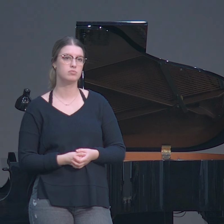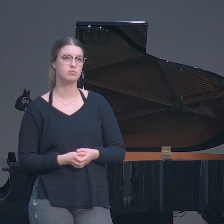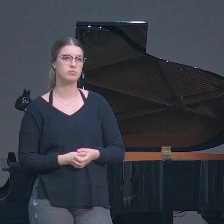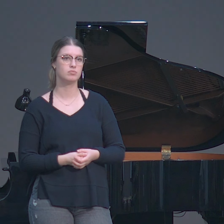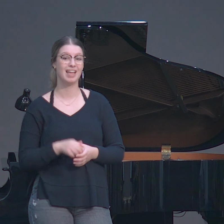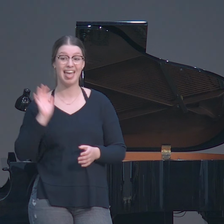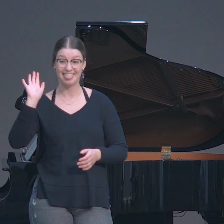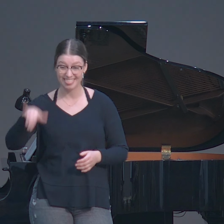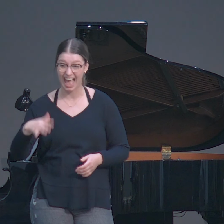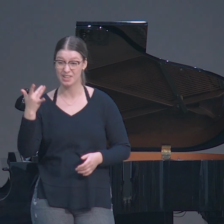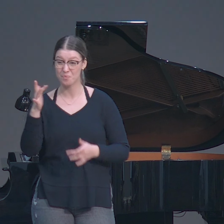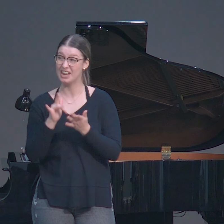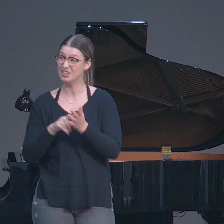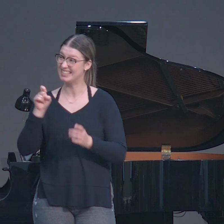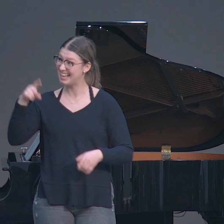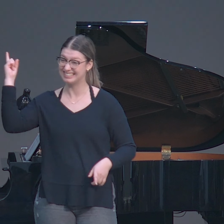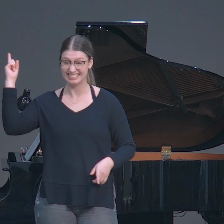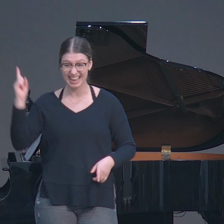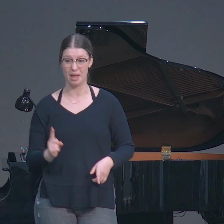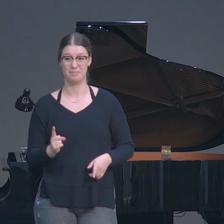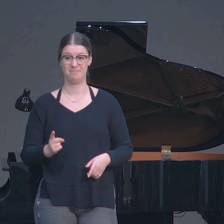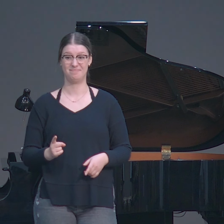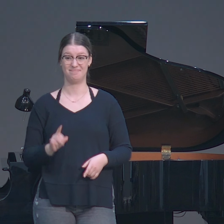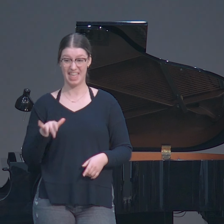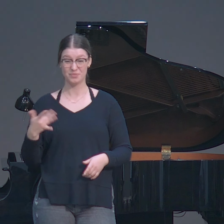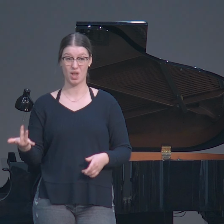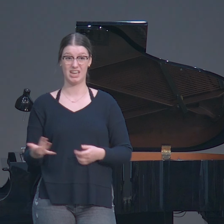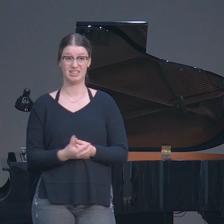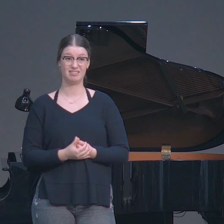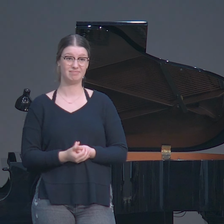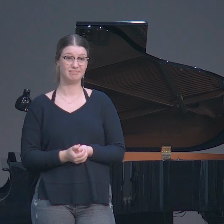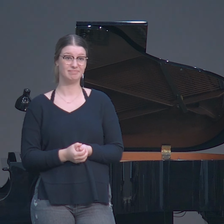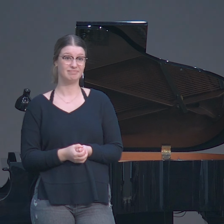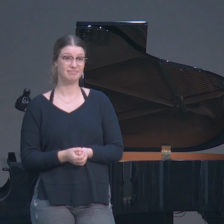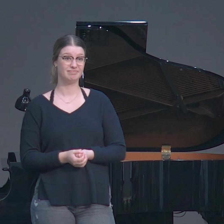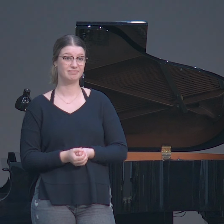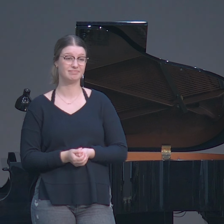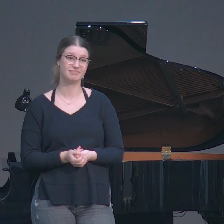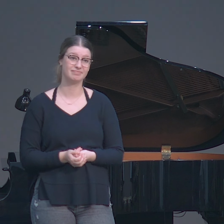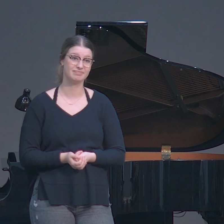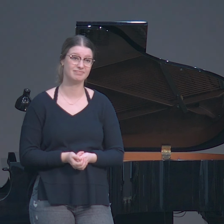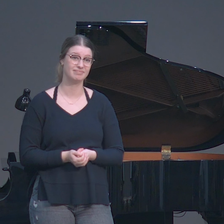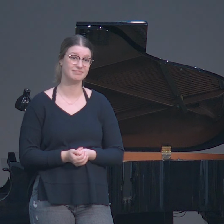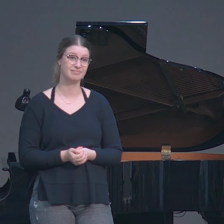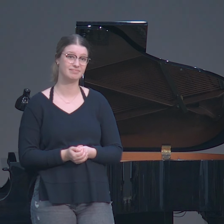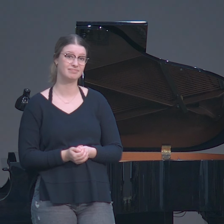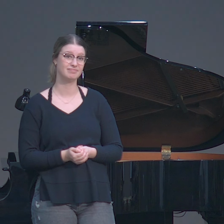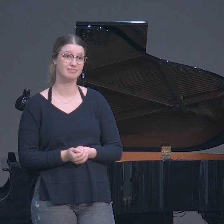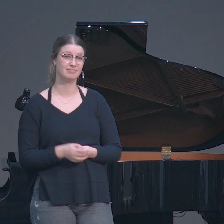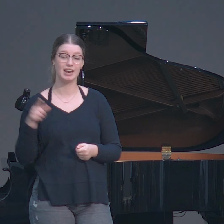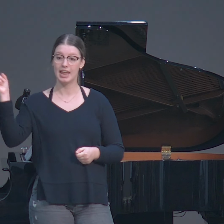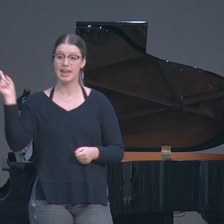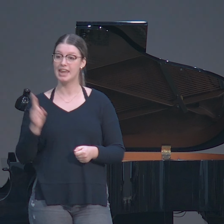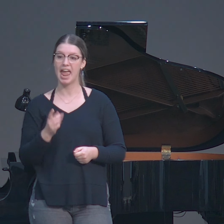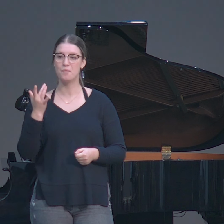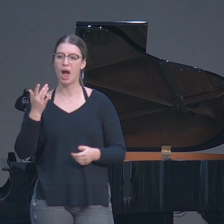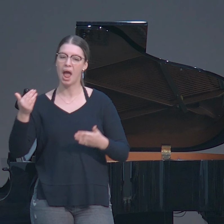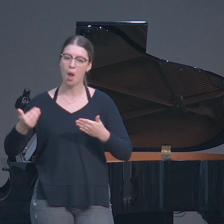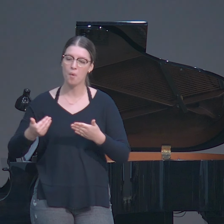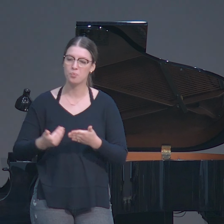That's why Jesus came. That's why he came to bring a